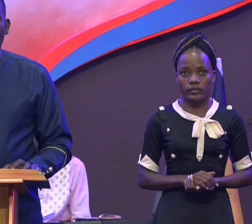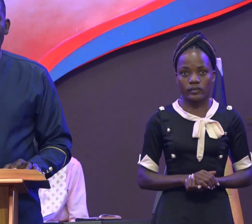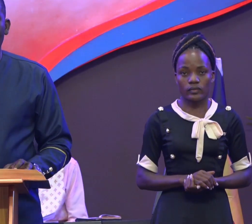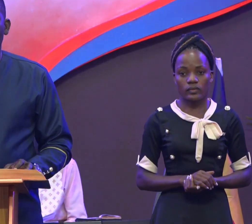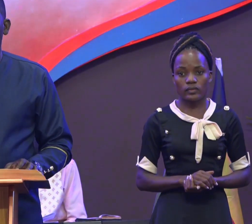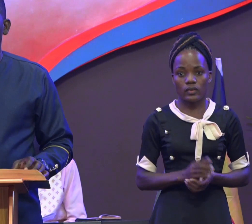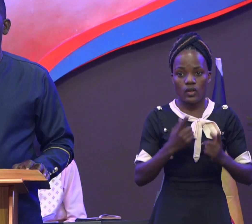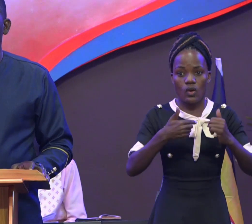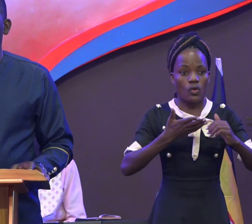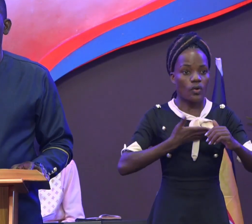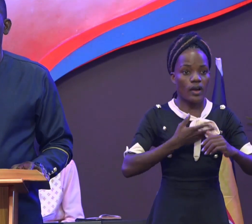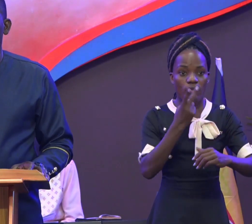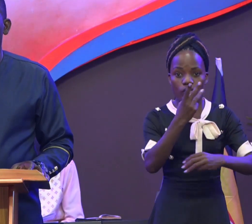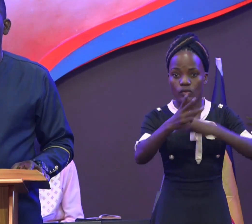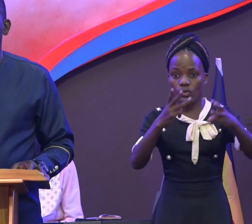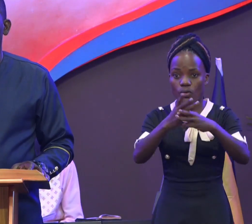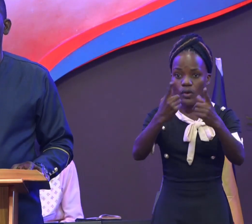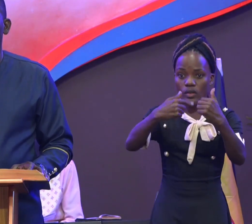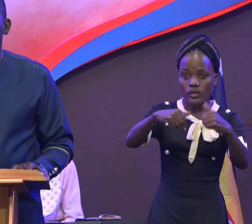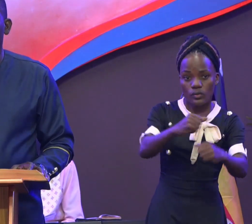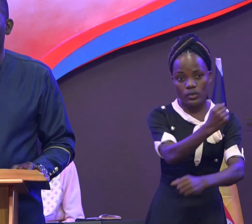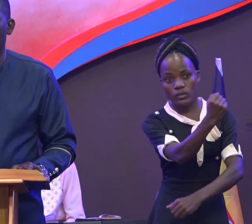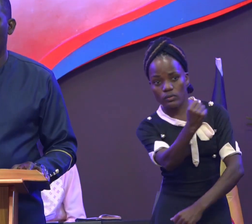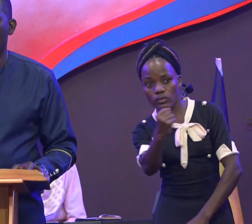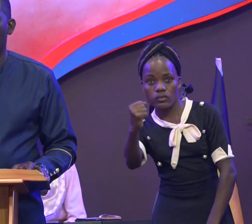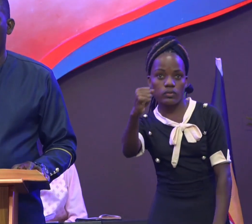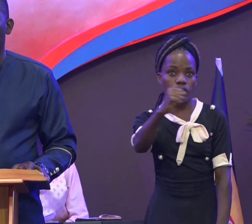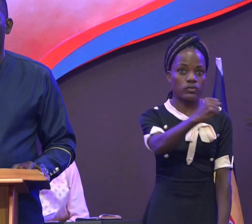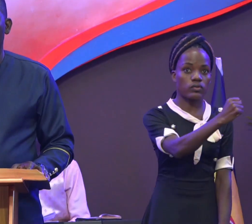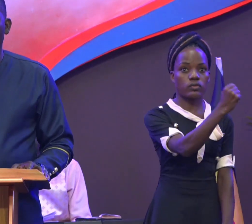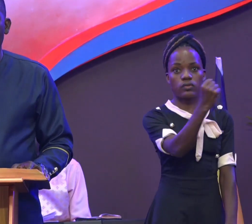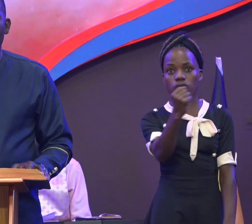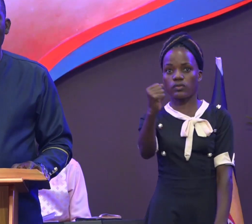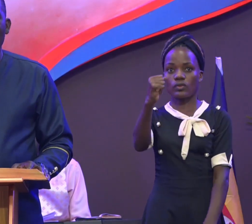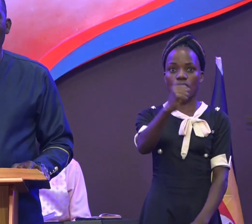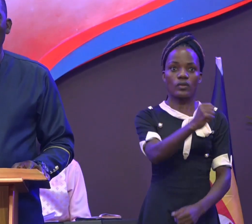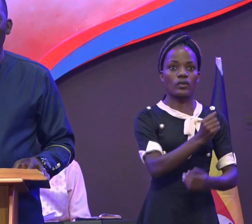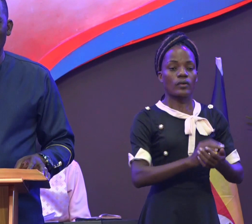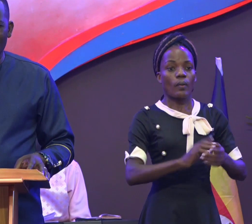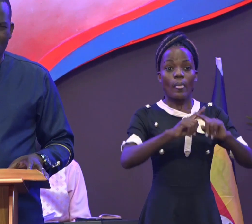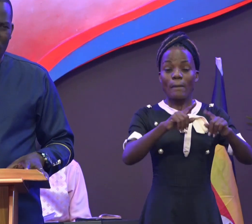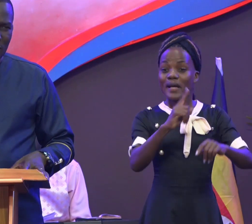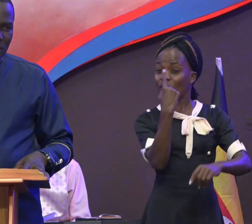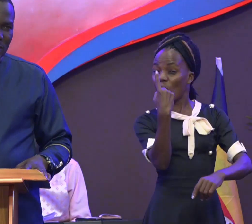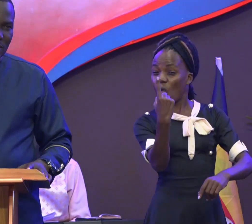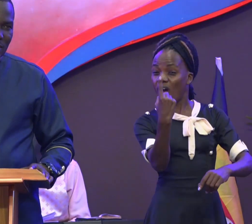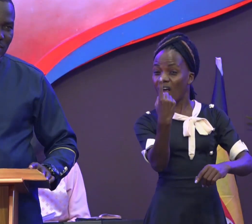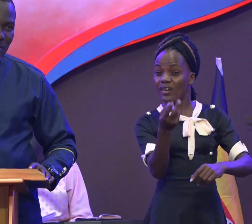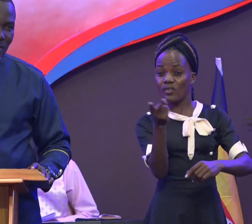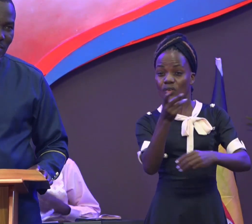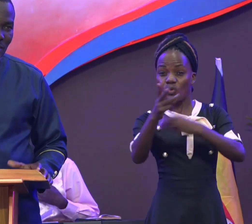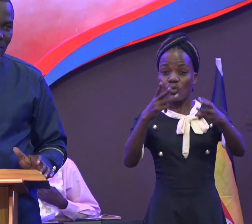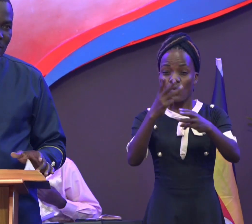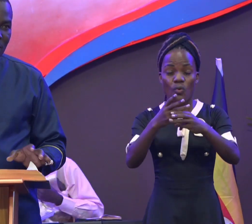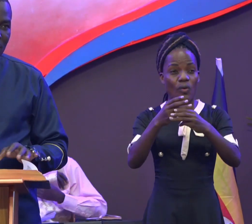Ensi ziri bbiri ze twetololeramu. There are two worlds we rotate on. Naye mu y'amaanyi nnyo. But